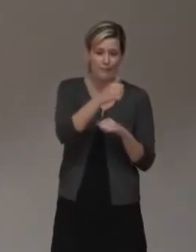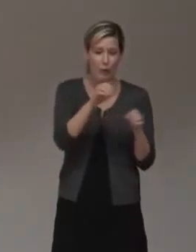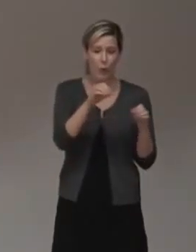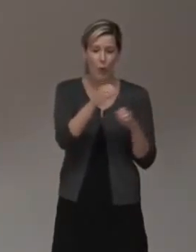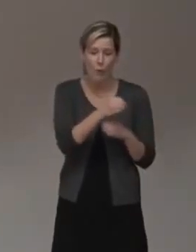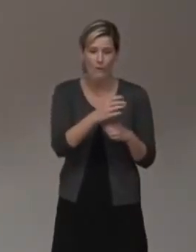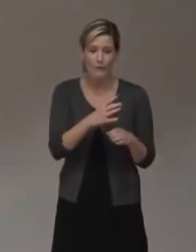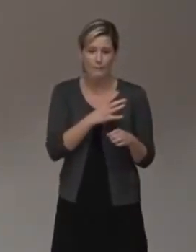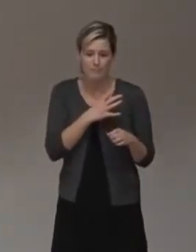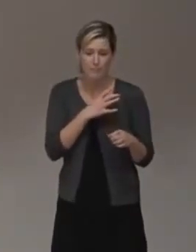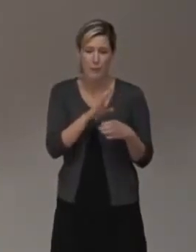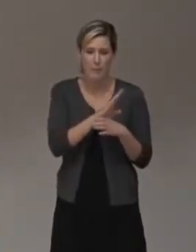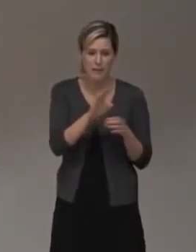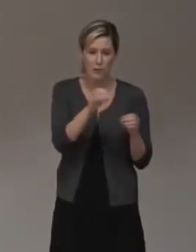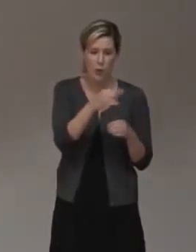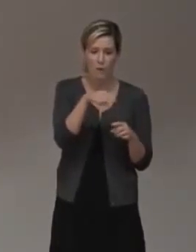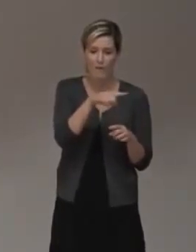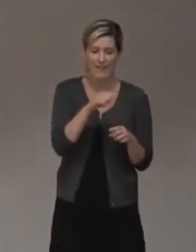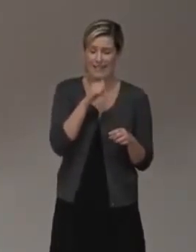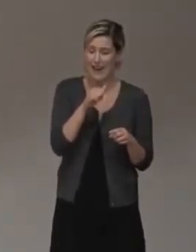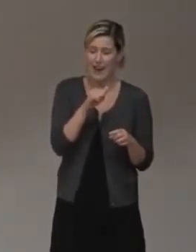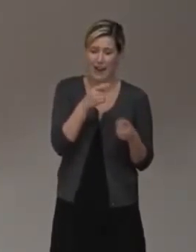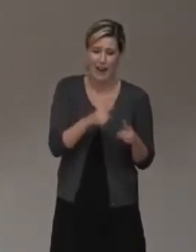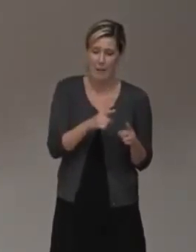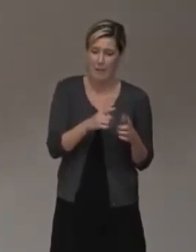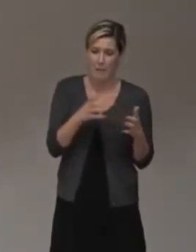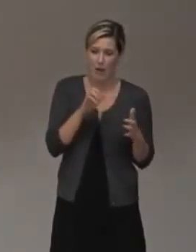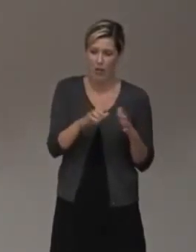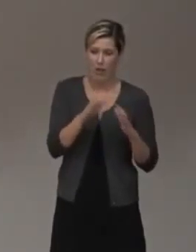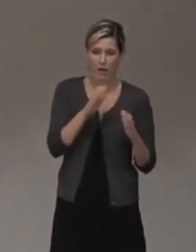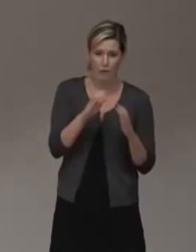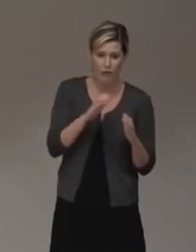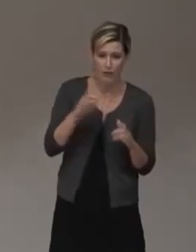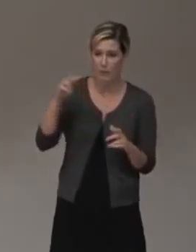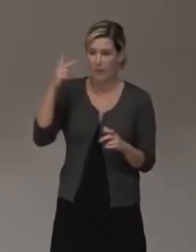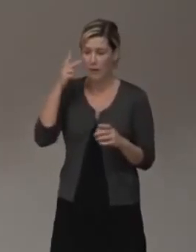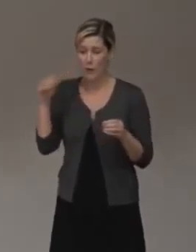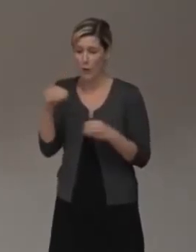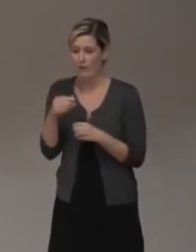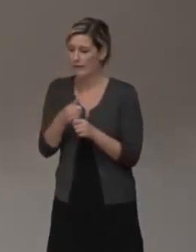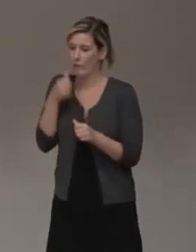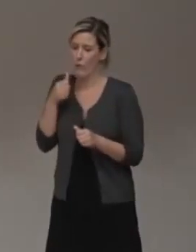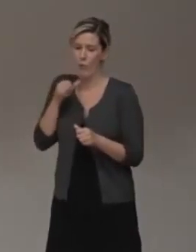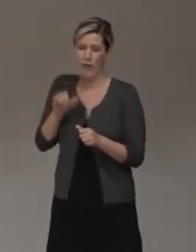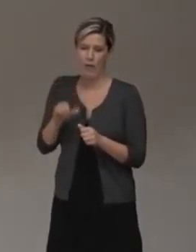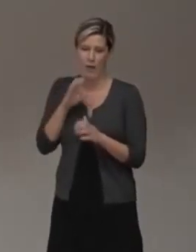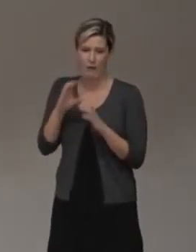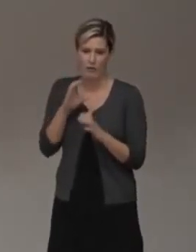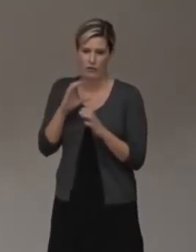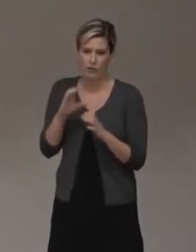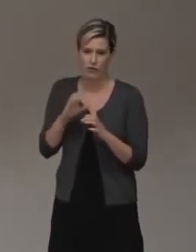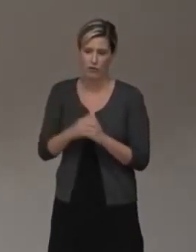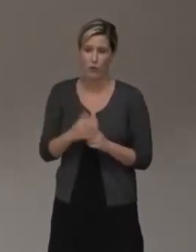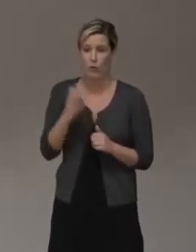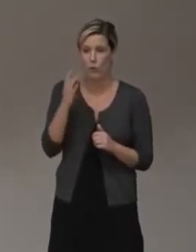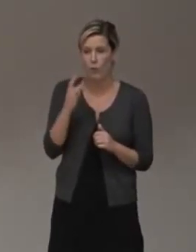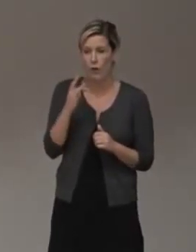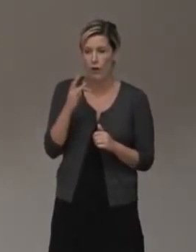country. And it's even less likely to happen in our political offices around the country. Because